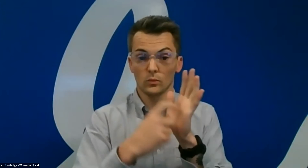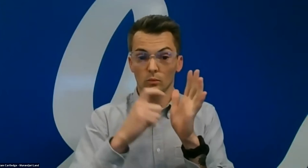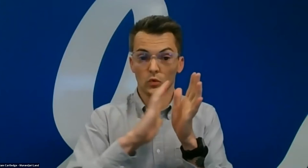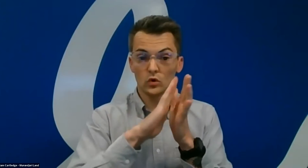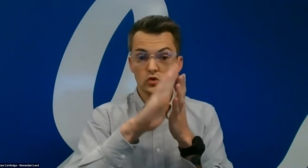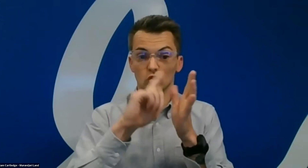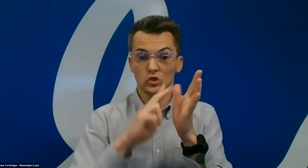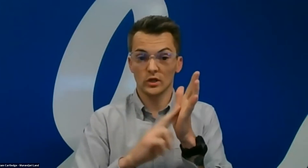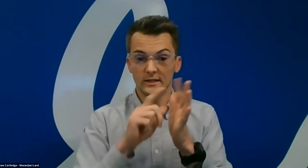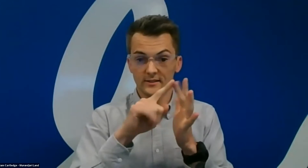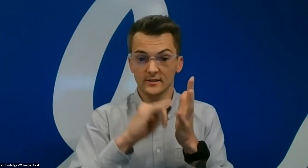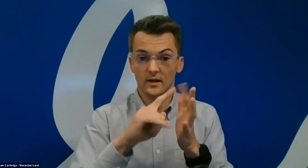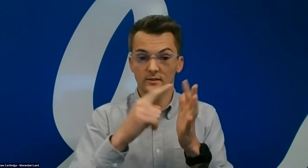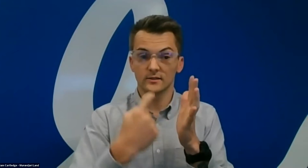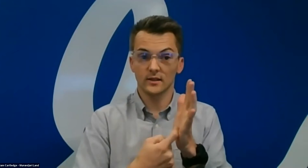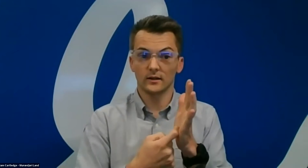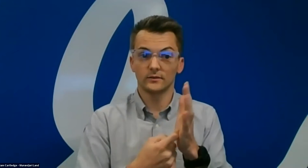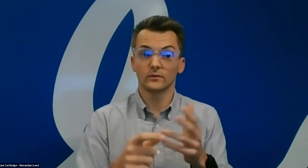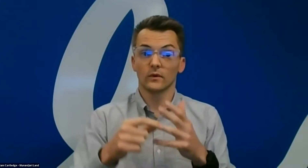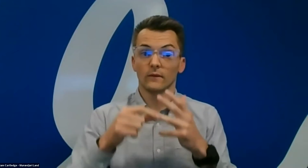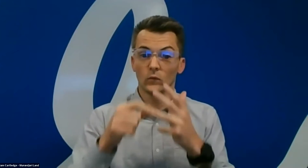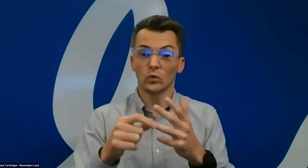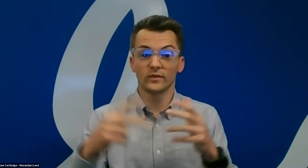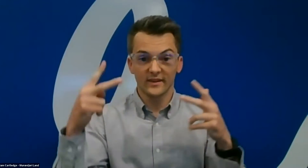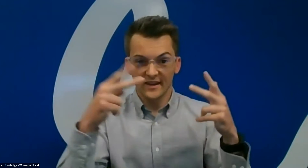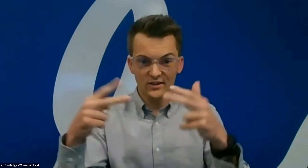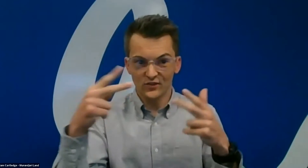The third role was as a visual merchandiser.